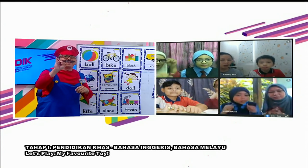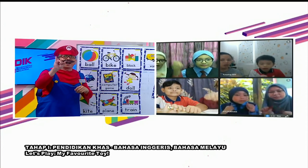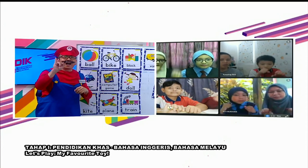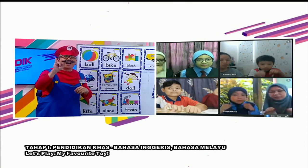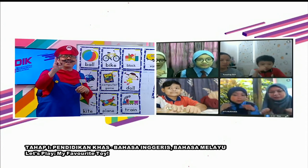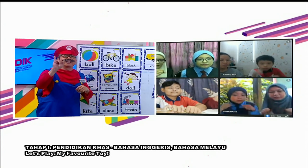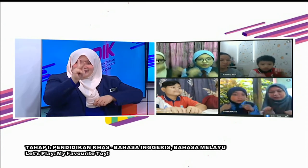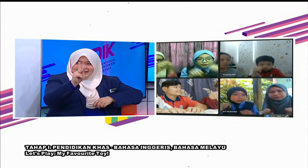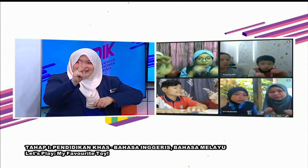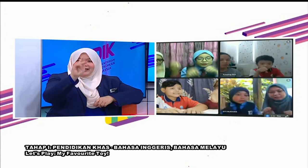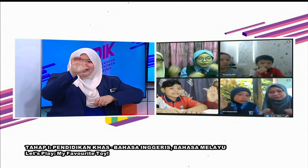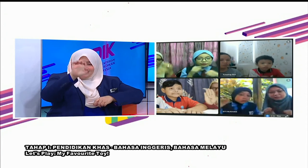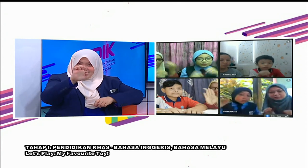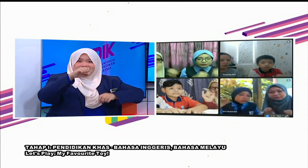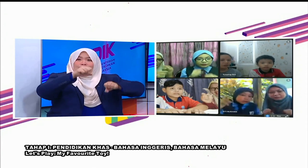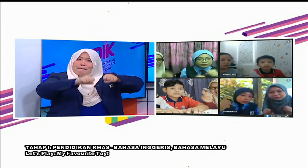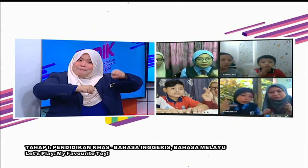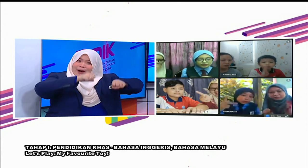Bike. B-I-K-E.